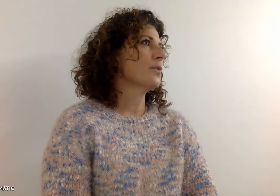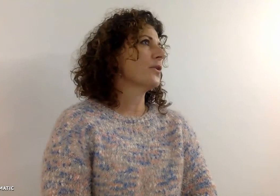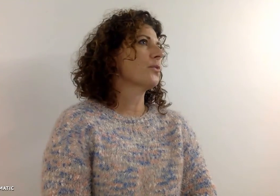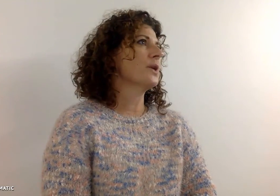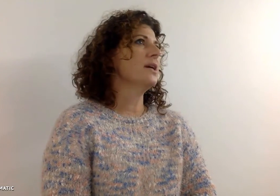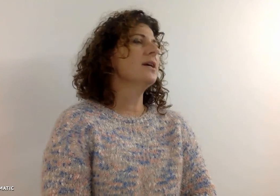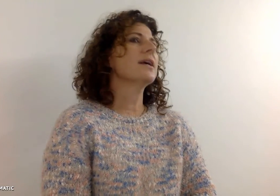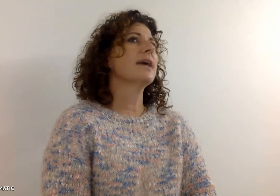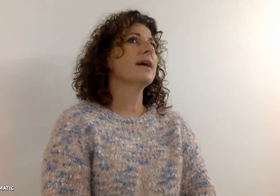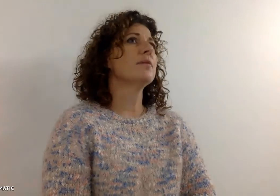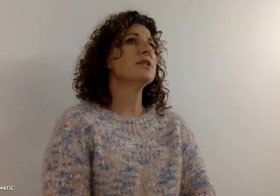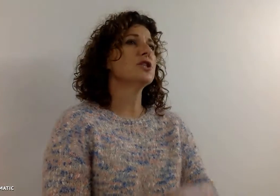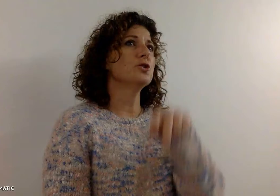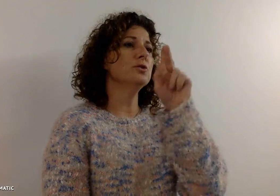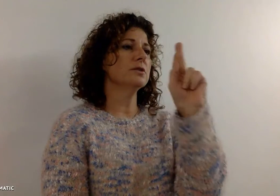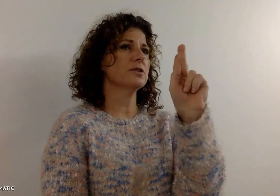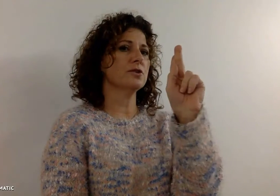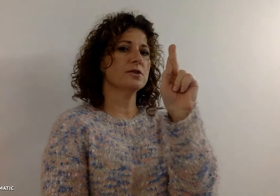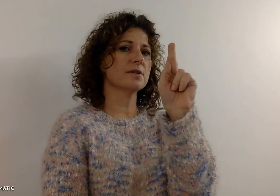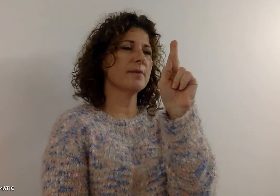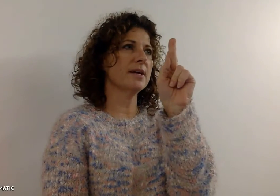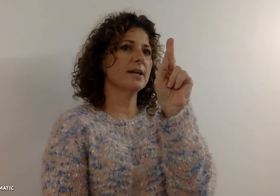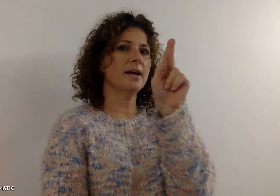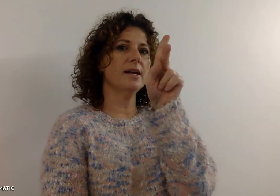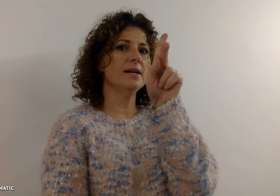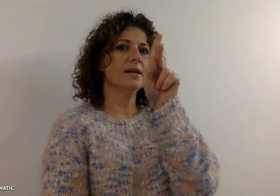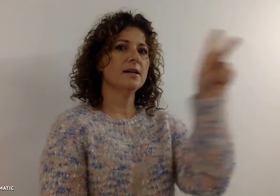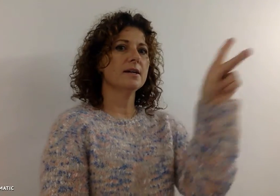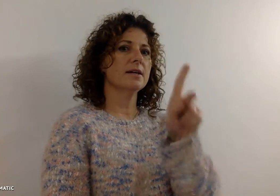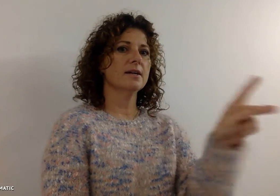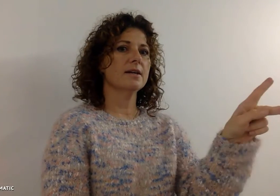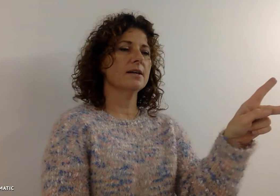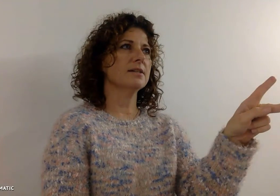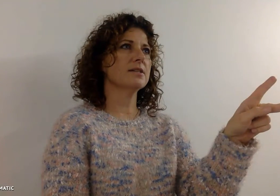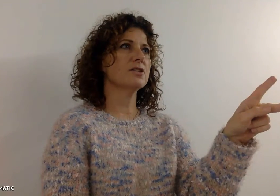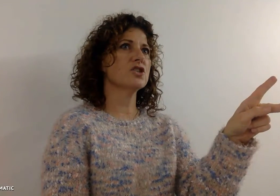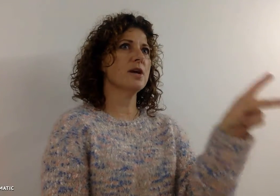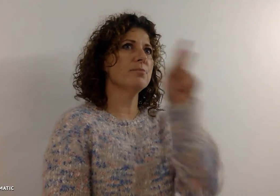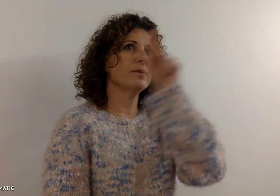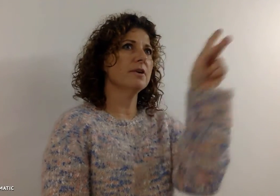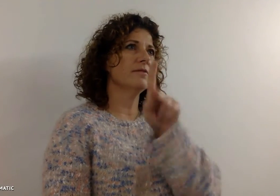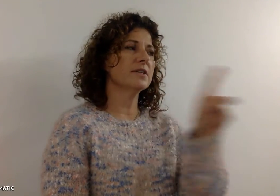Number 3, Kalamazoo. So you start by making a K and it's in the shape of a